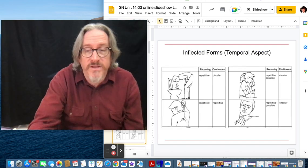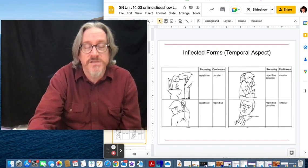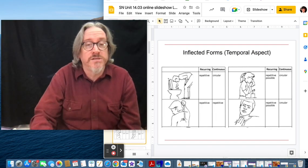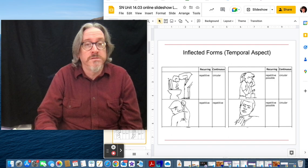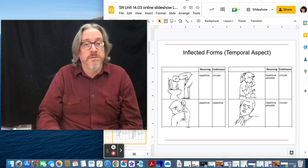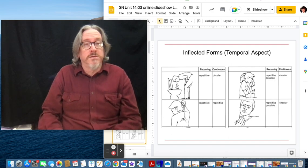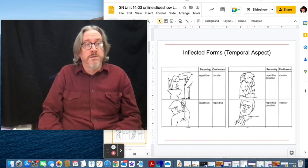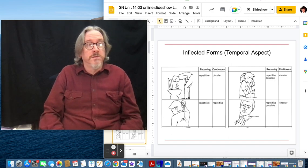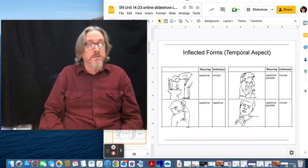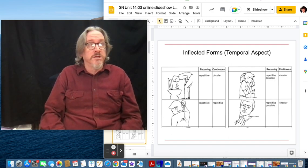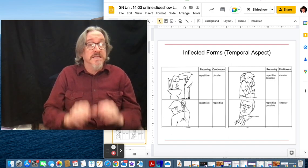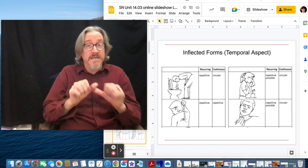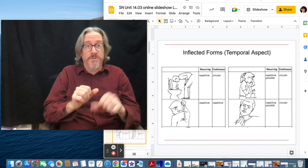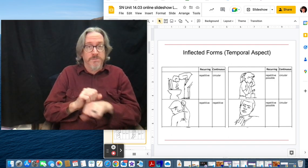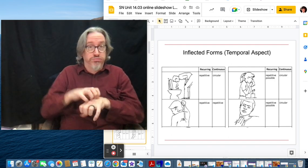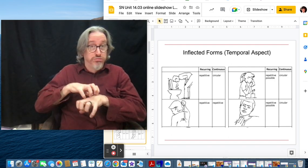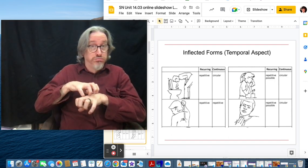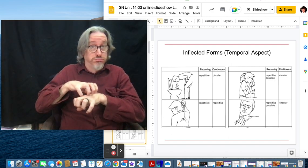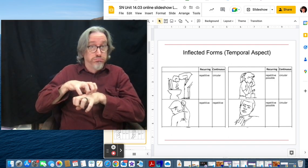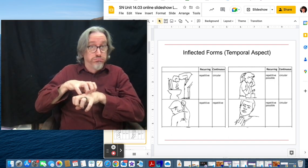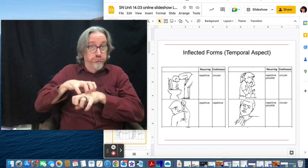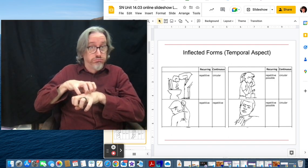If it's continuous,